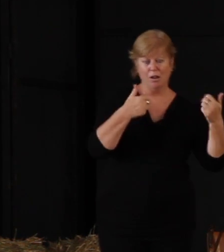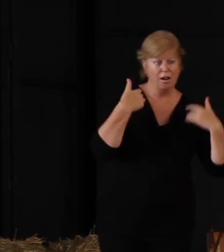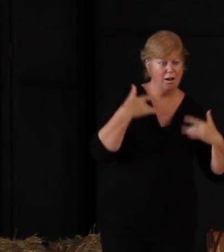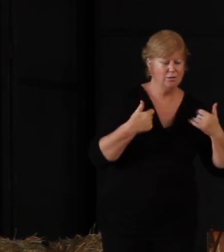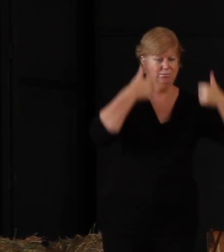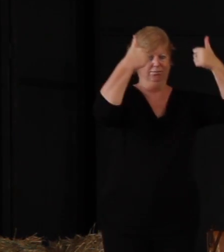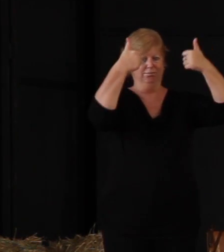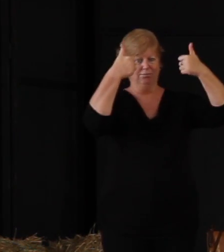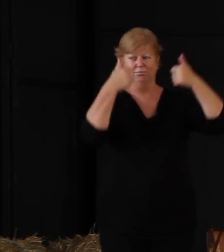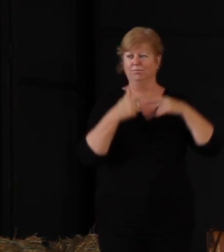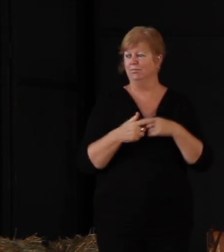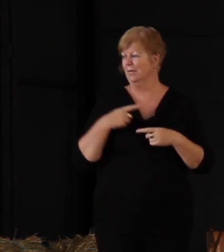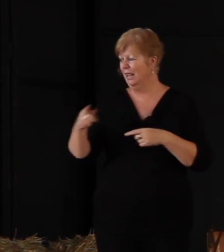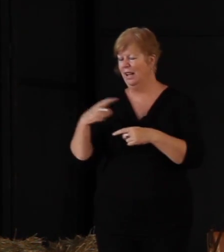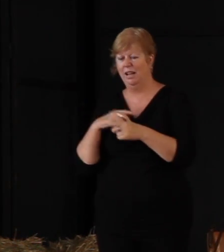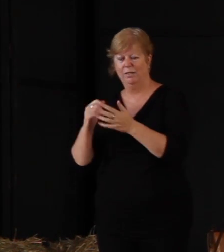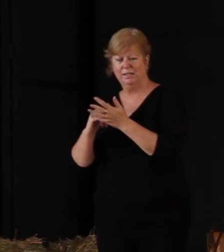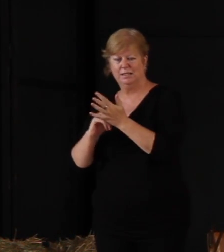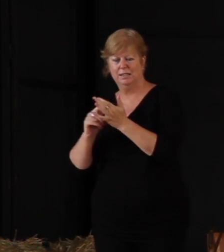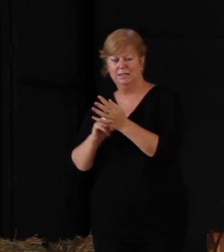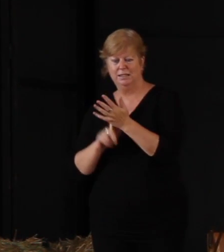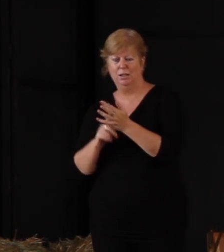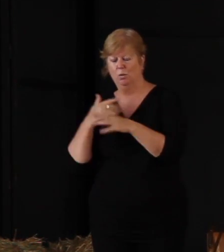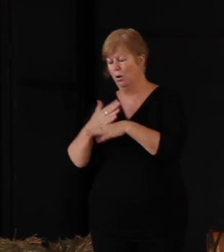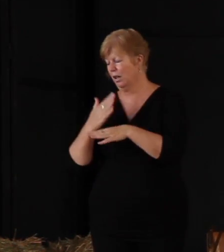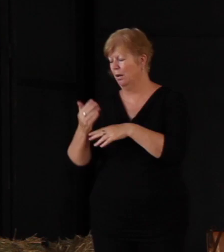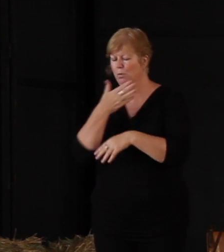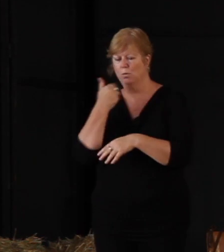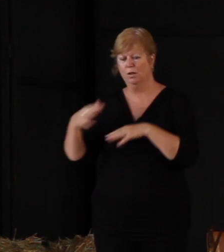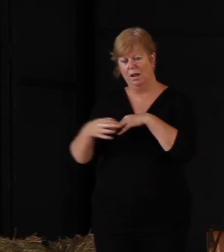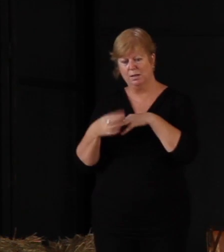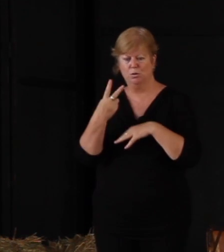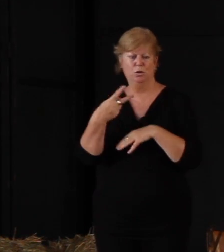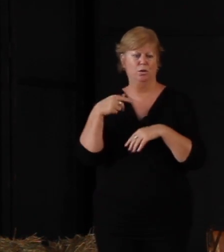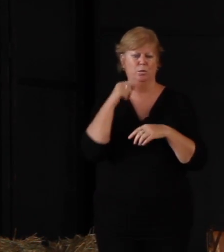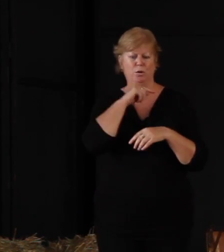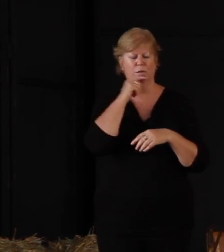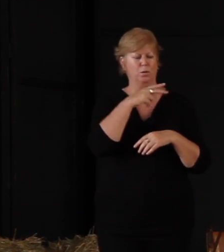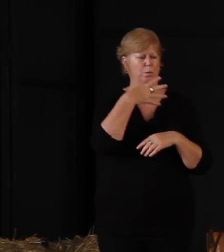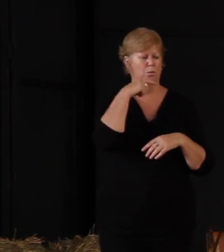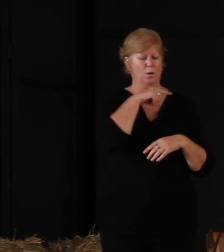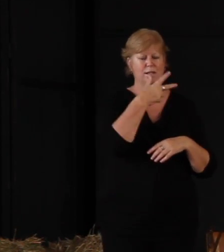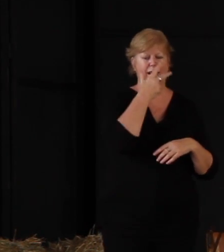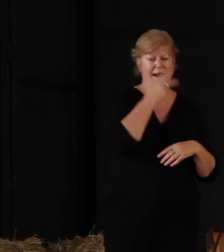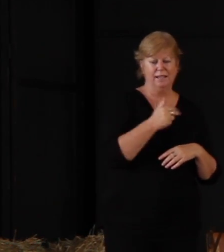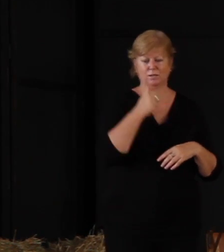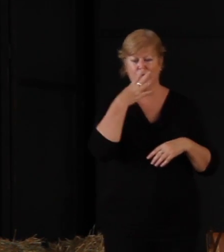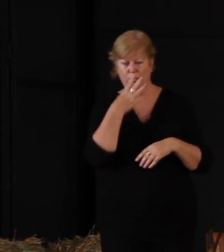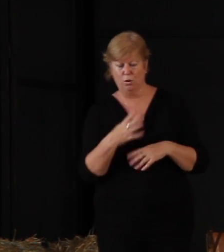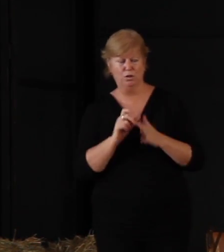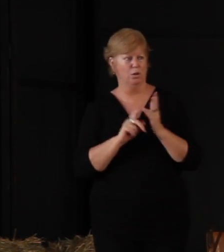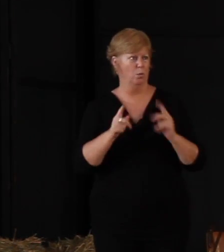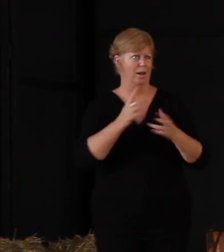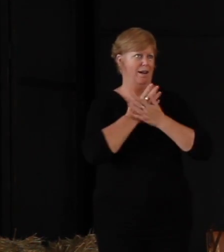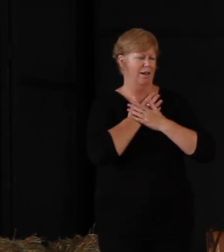We've got our spiel worked out. Everything's perfect. And it was. Beautiful husband, 2 beautiful boys who were 8 and 4 at the time, doing what I